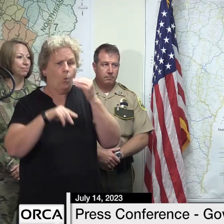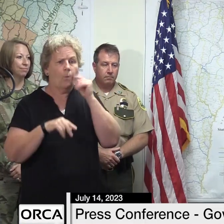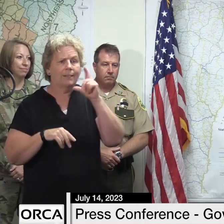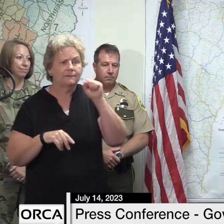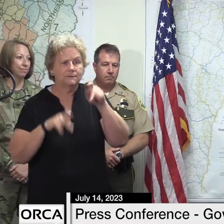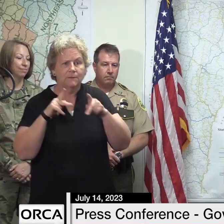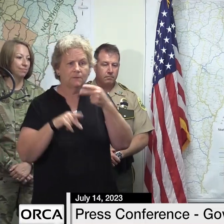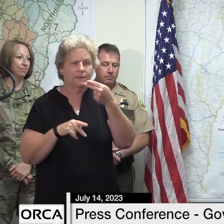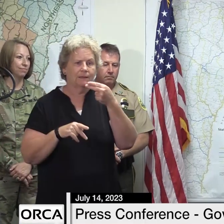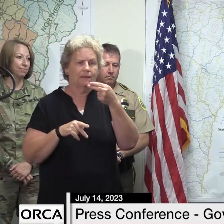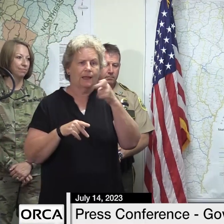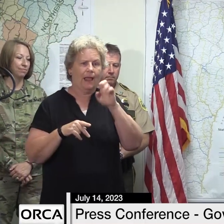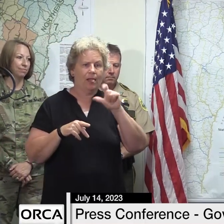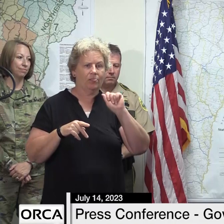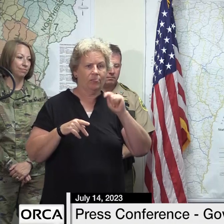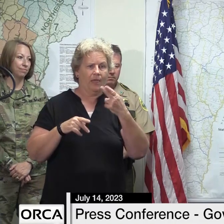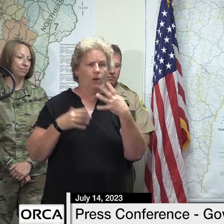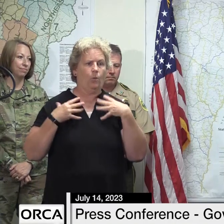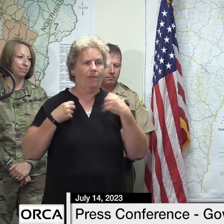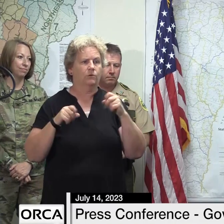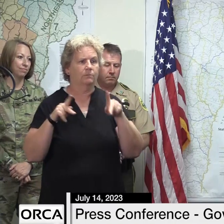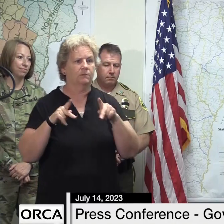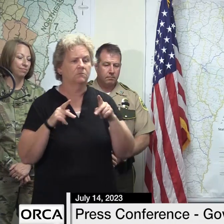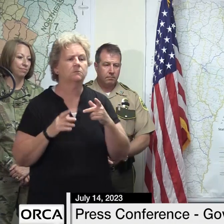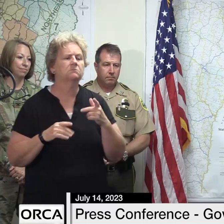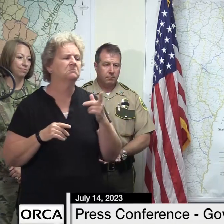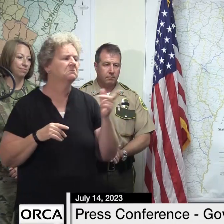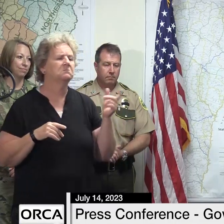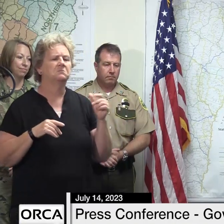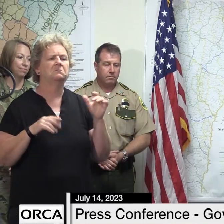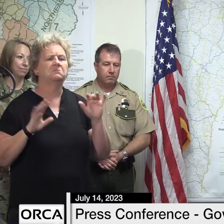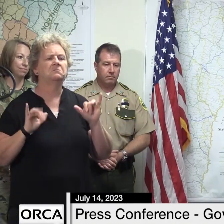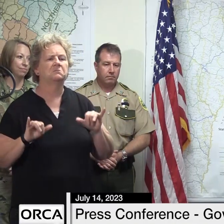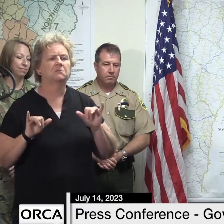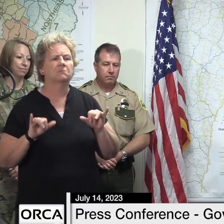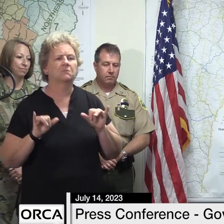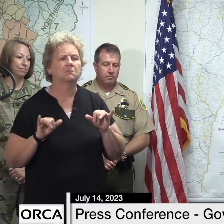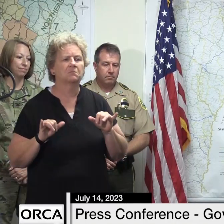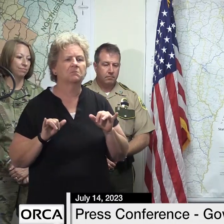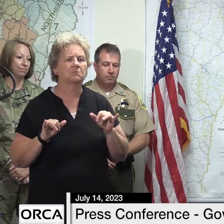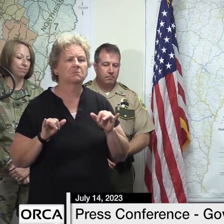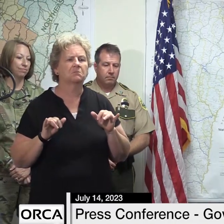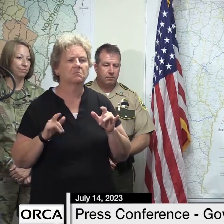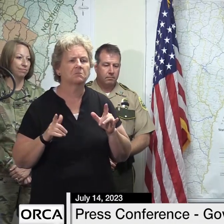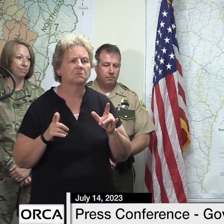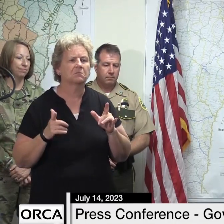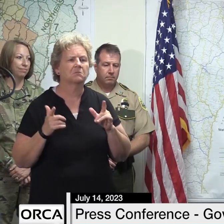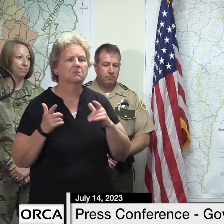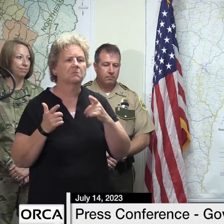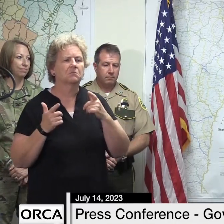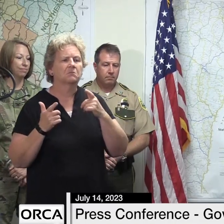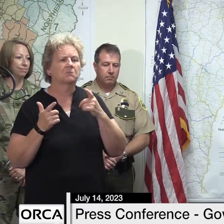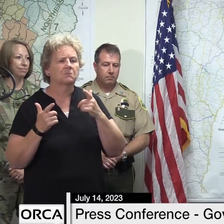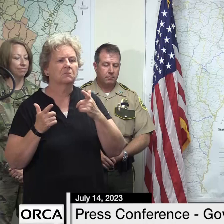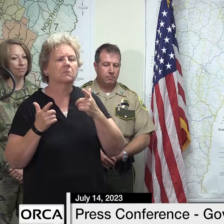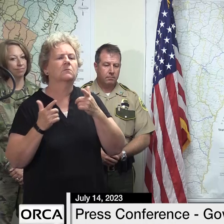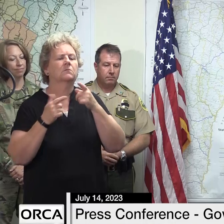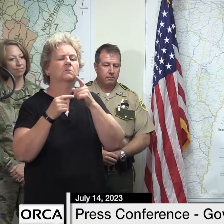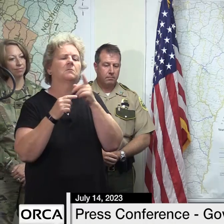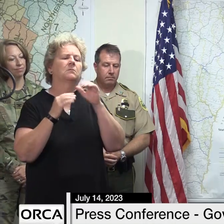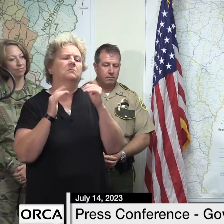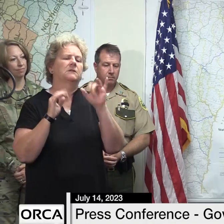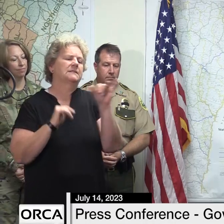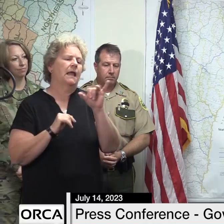They are being treated just like everyone else at this point, Keith. If they are unhoused and need assistance, they